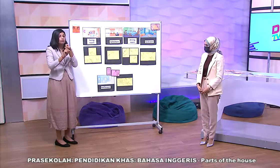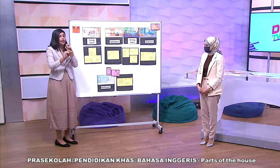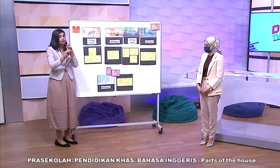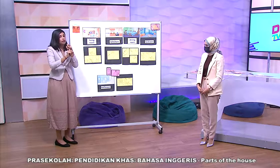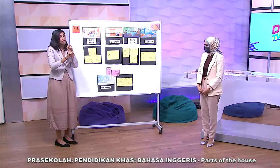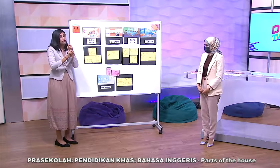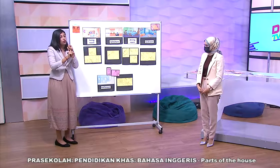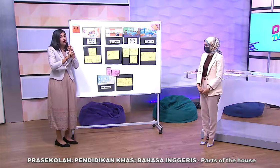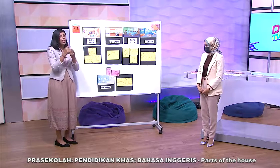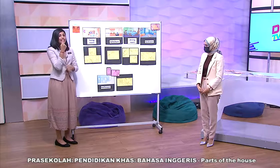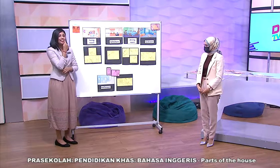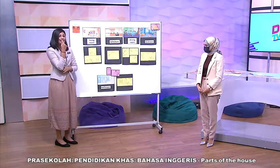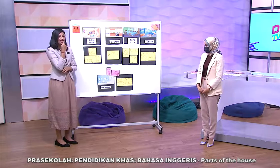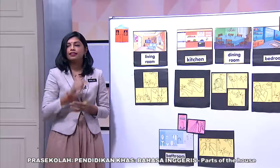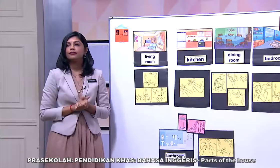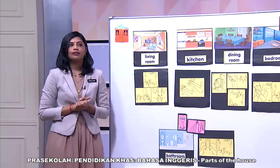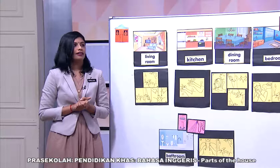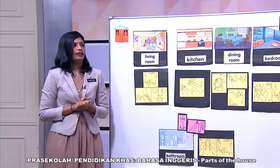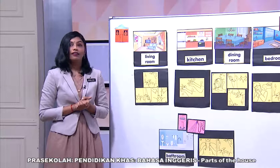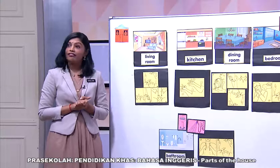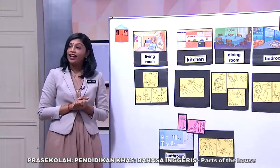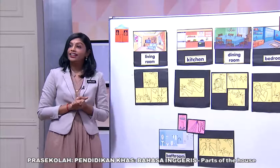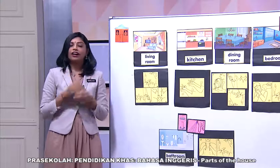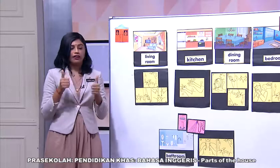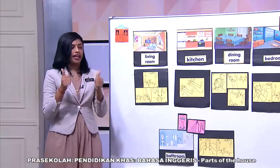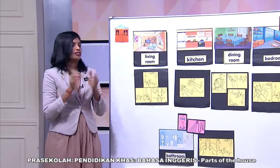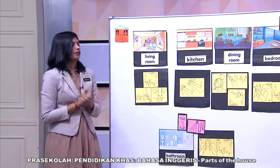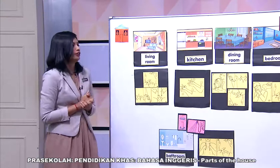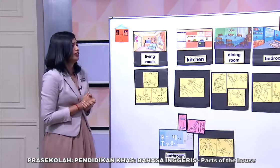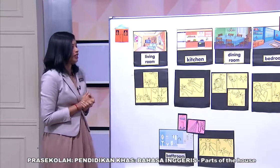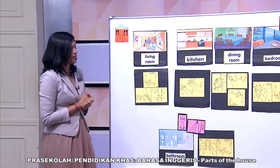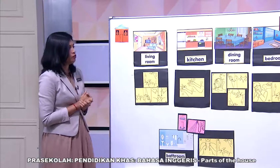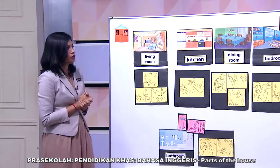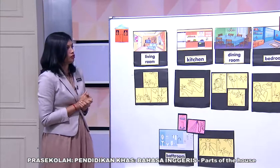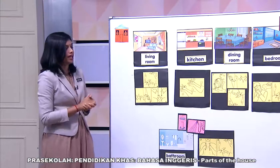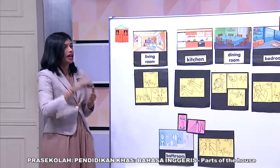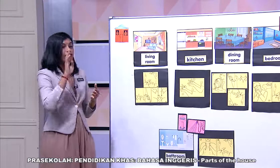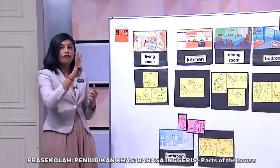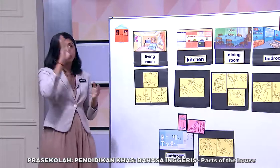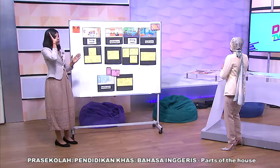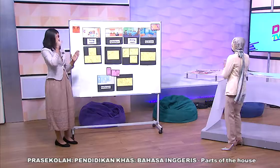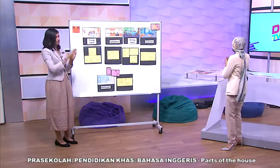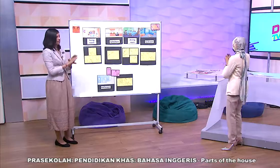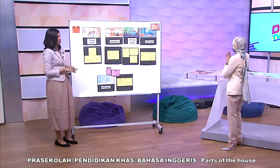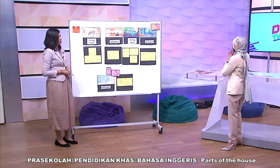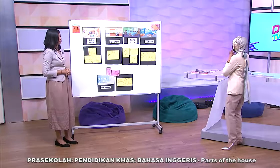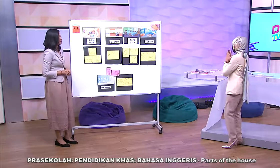get into your teeth. Mm. Right? Okay, so good. Let's move on to the fourth picture. Fourth